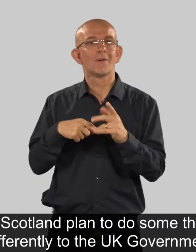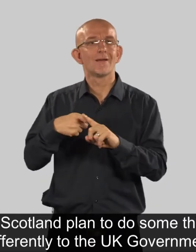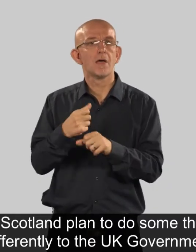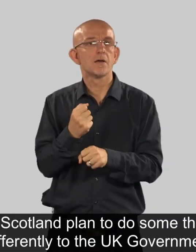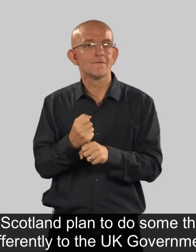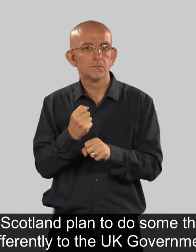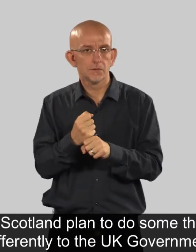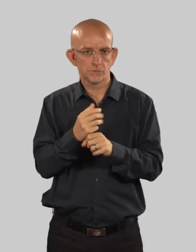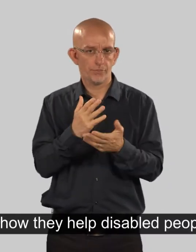people.